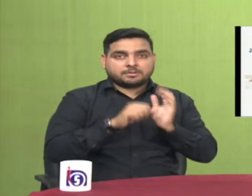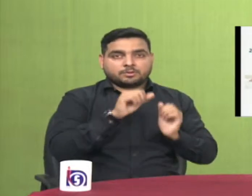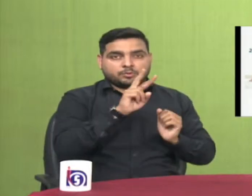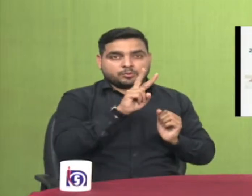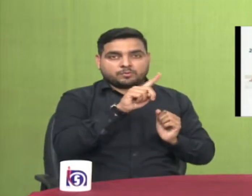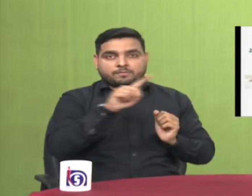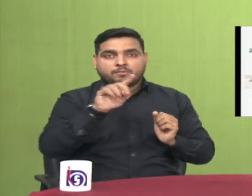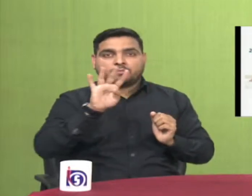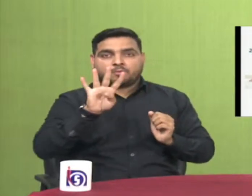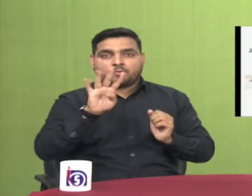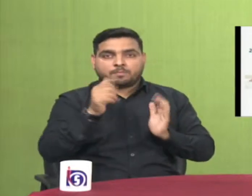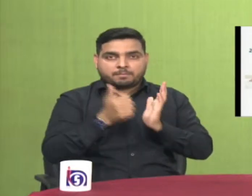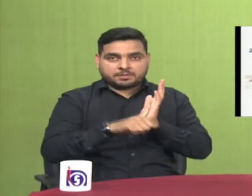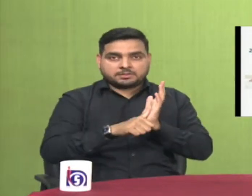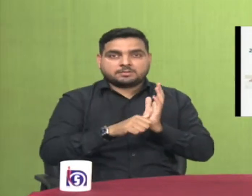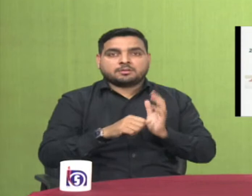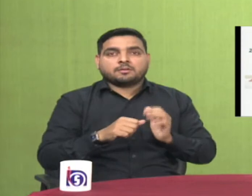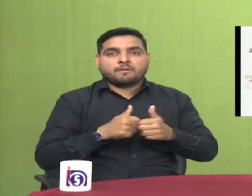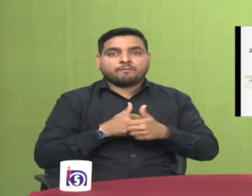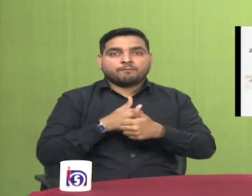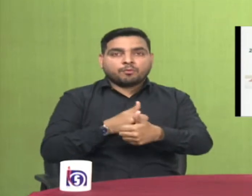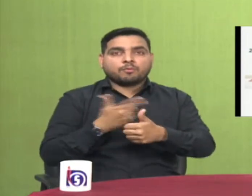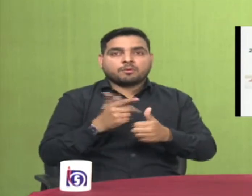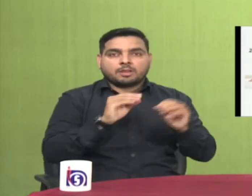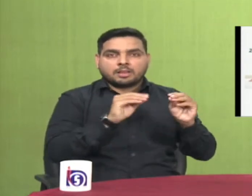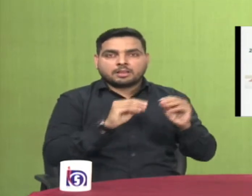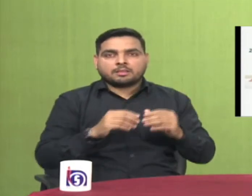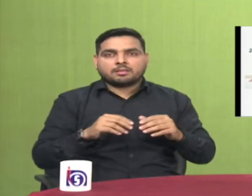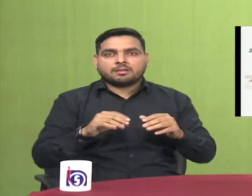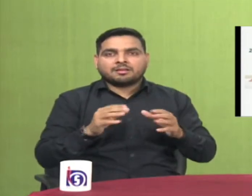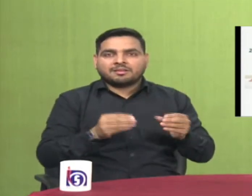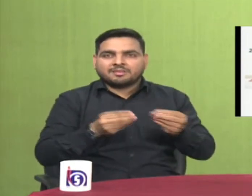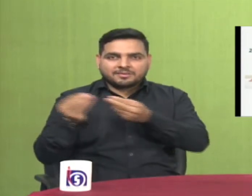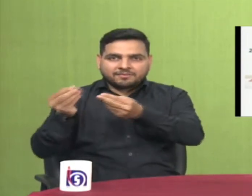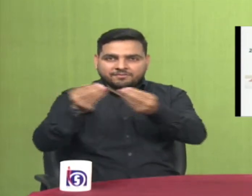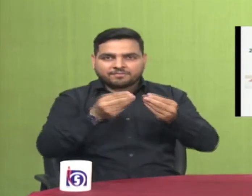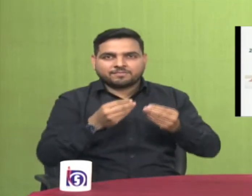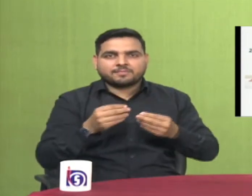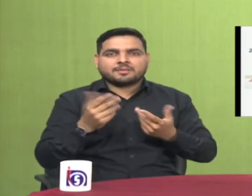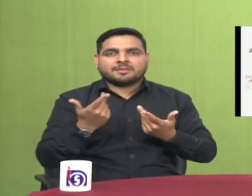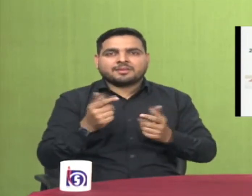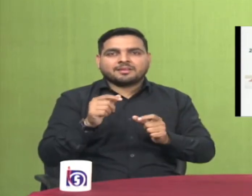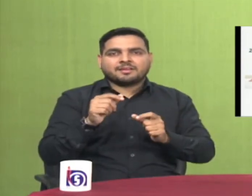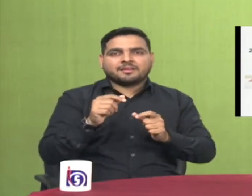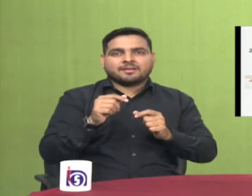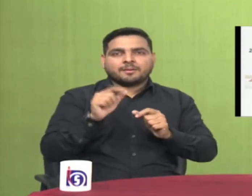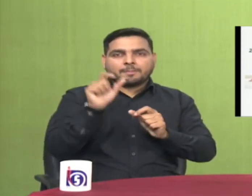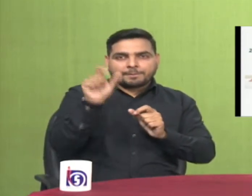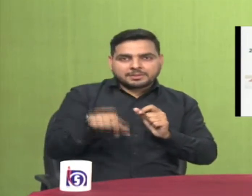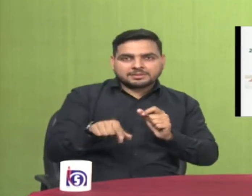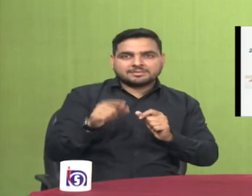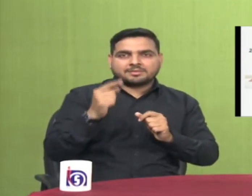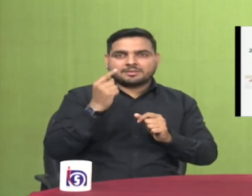Then comes 2 to 4 months, where follows a